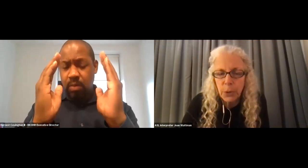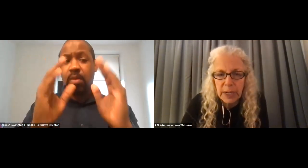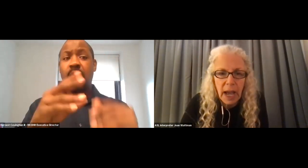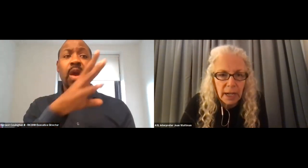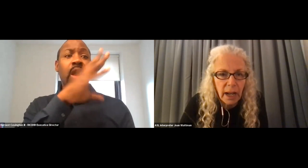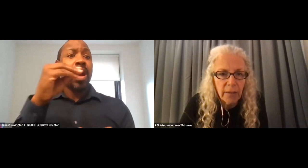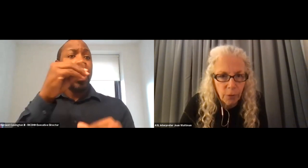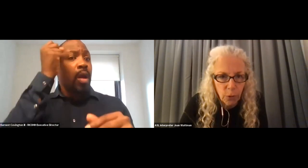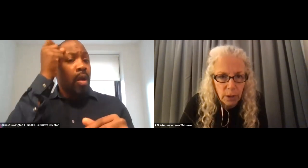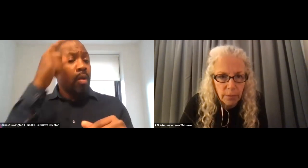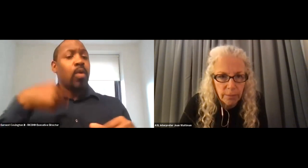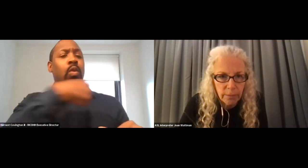between 9 and 4.